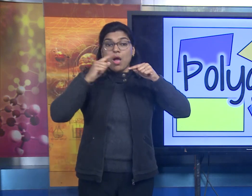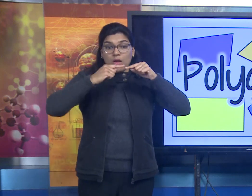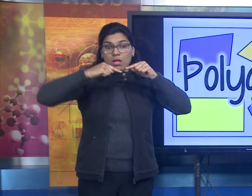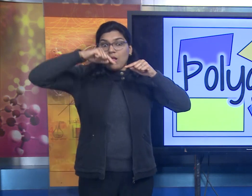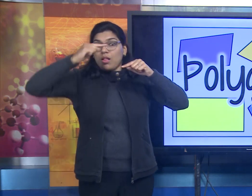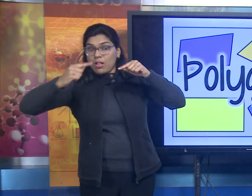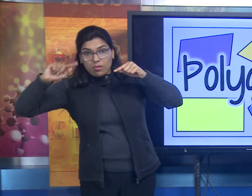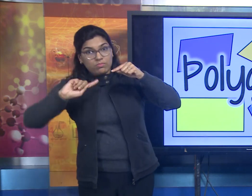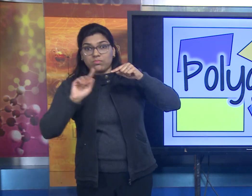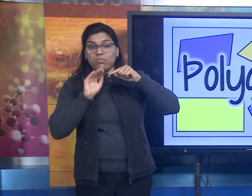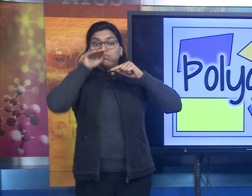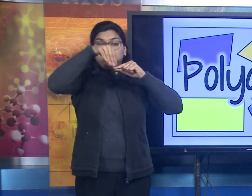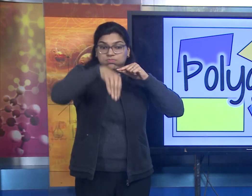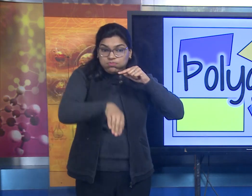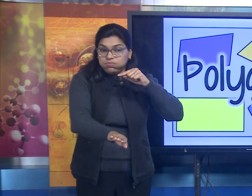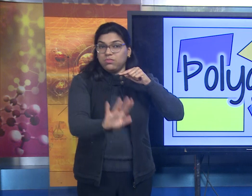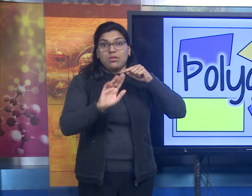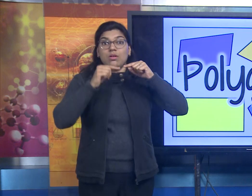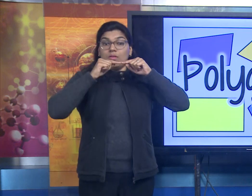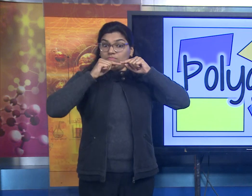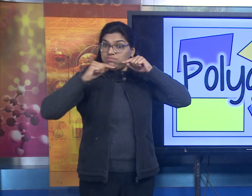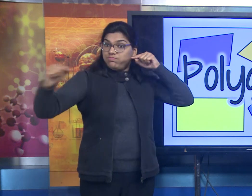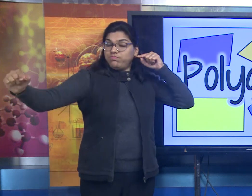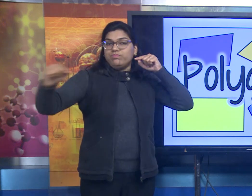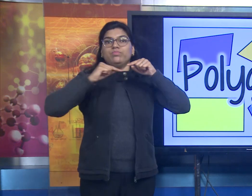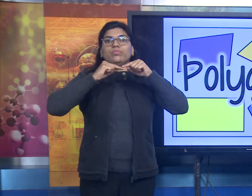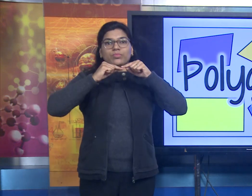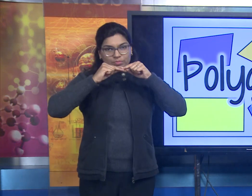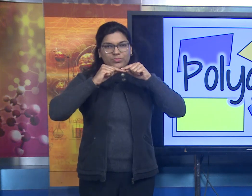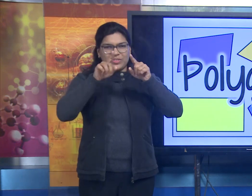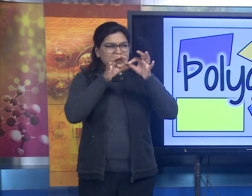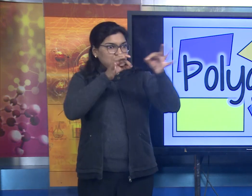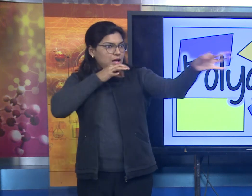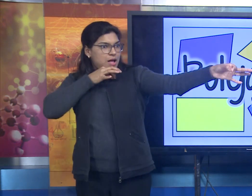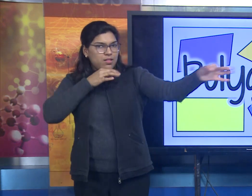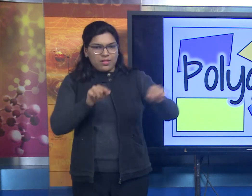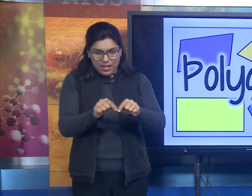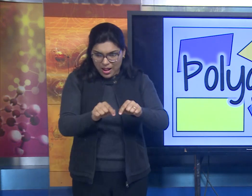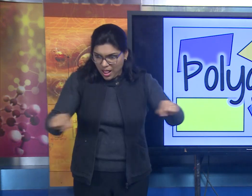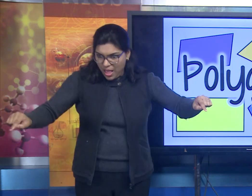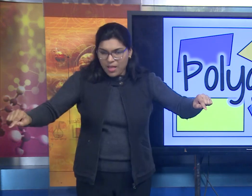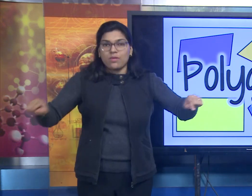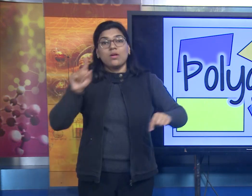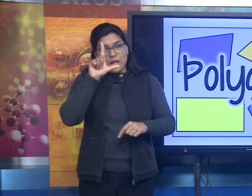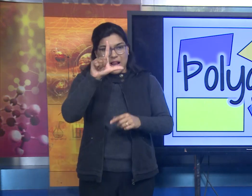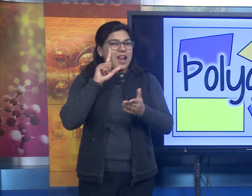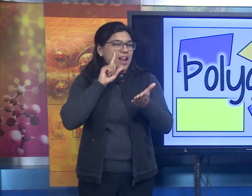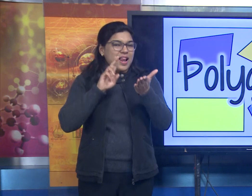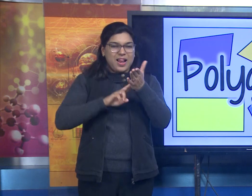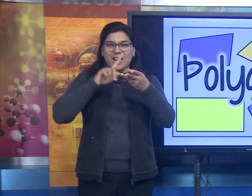different lines in your primary classes. These are not the curved line, but these are only straight lines.